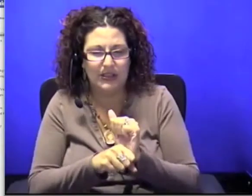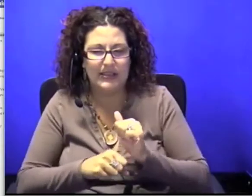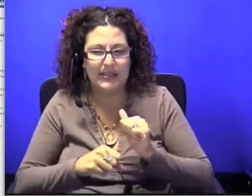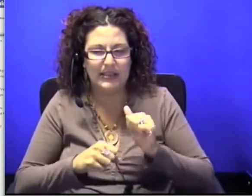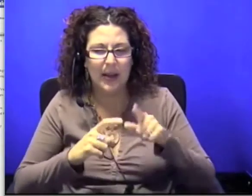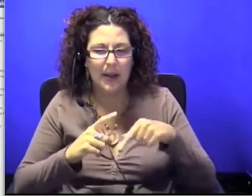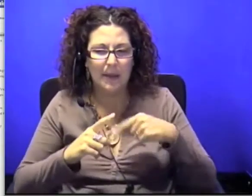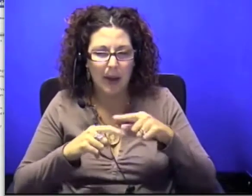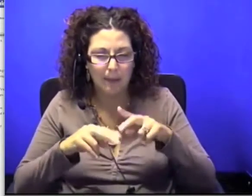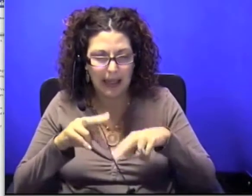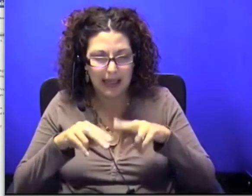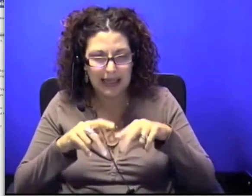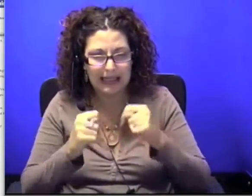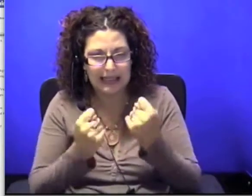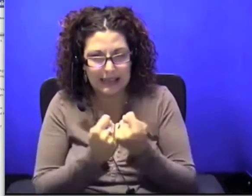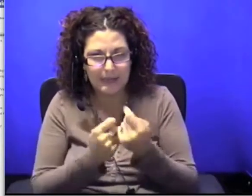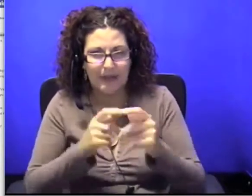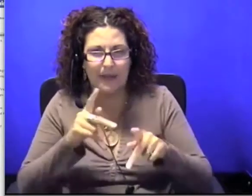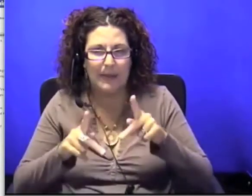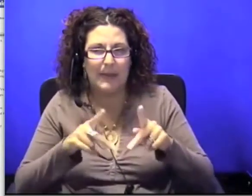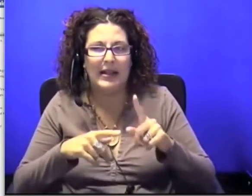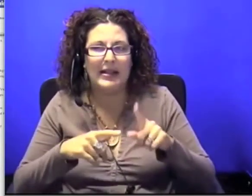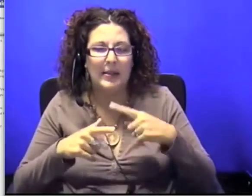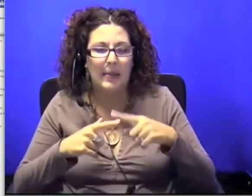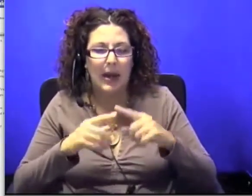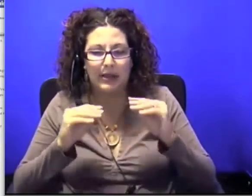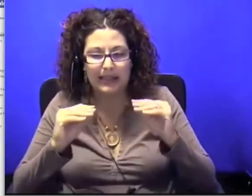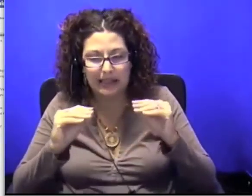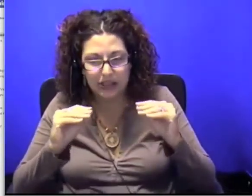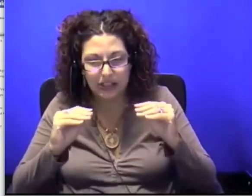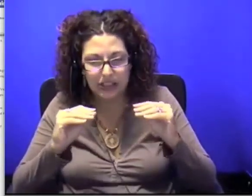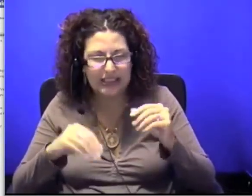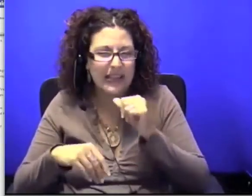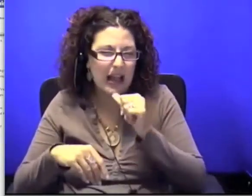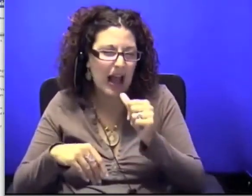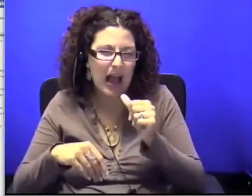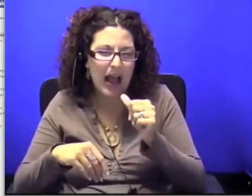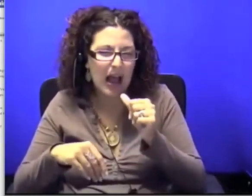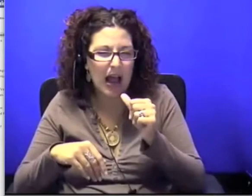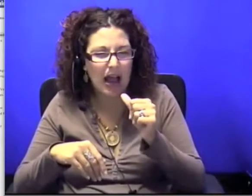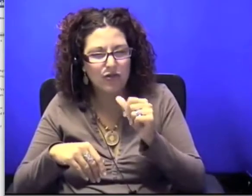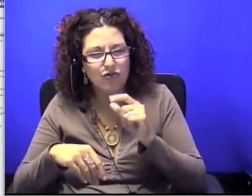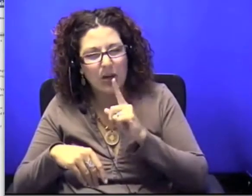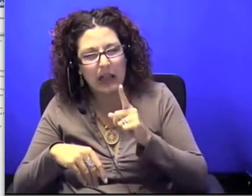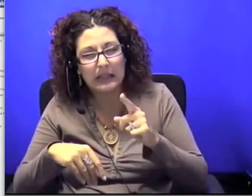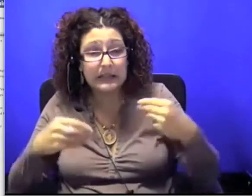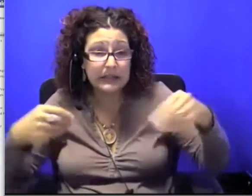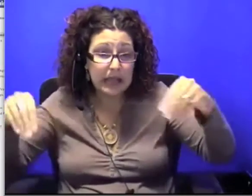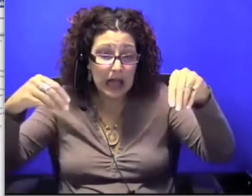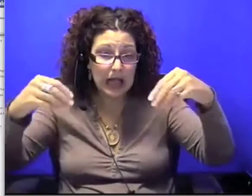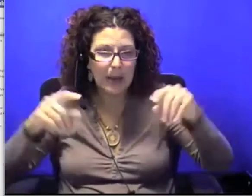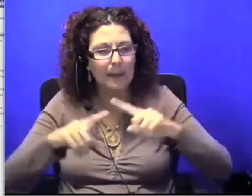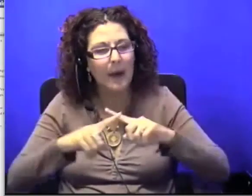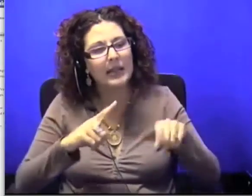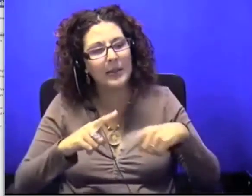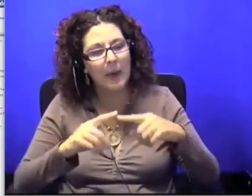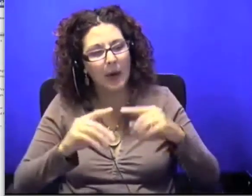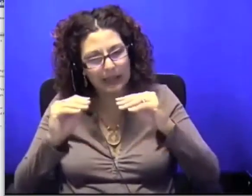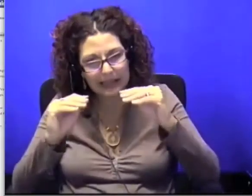works. It's about building teams of people, and it's about teaching, and it's not necessarily selling products per se, but it's